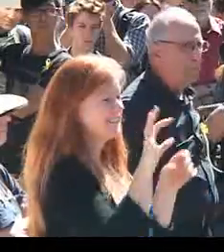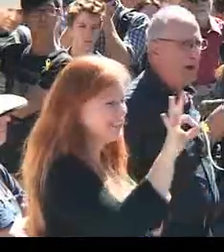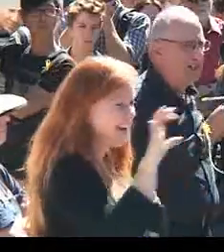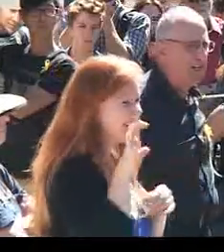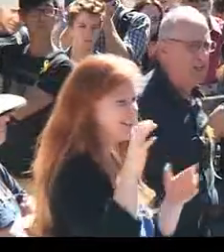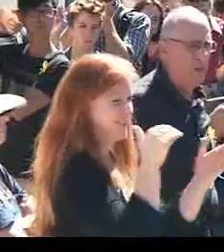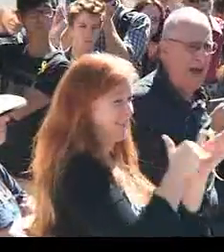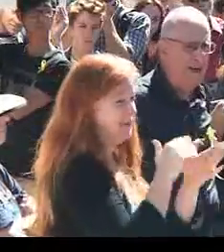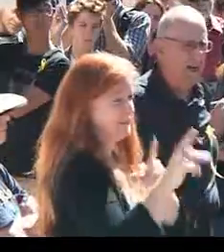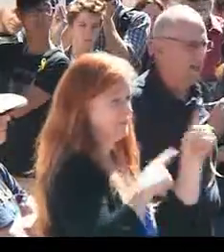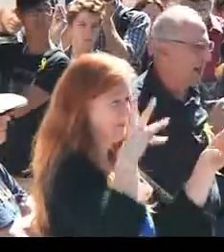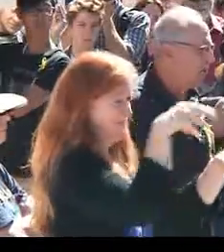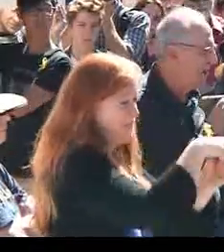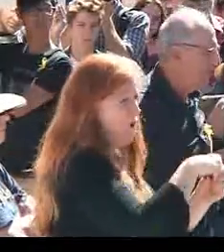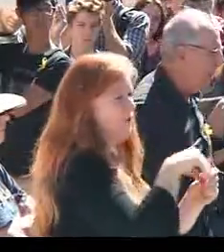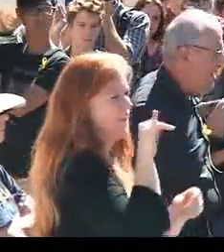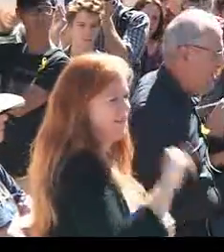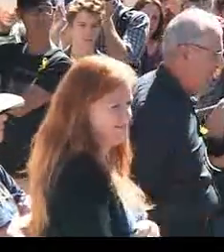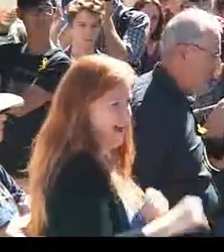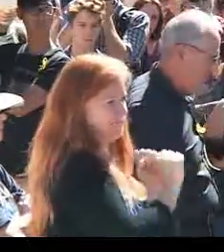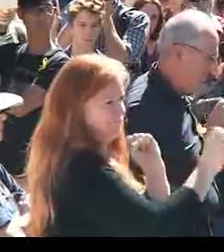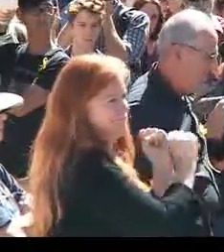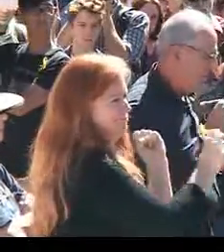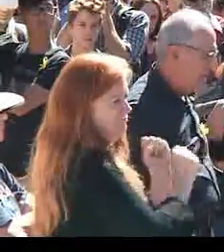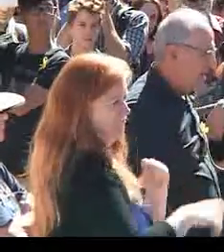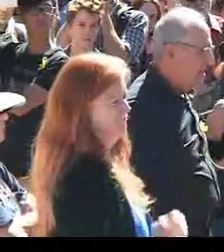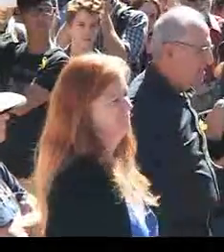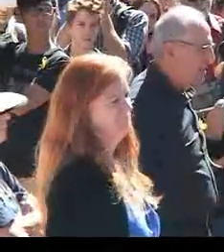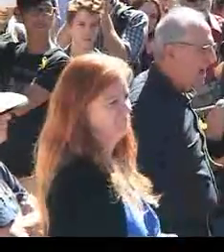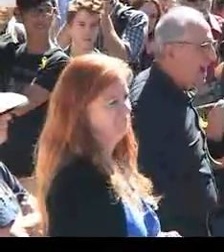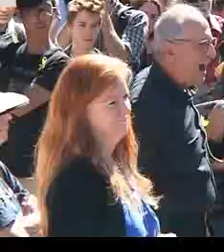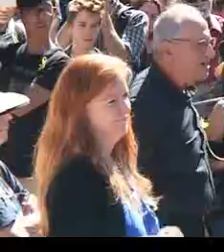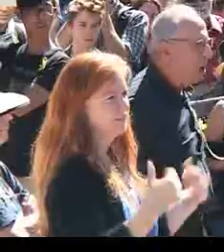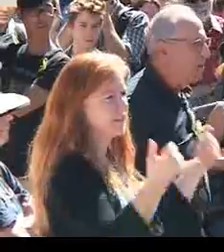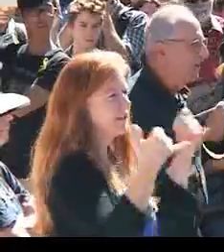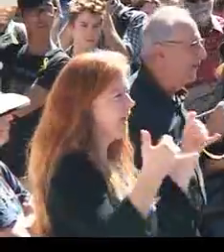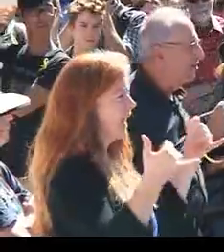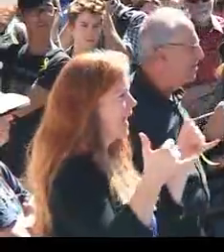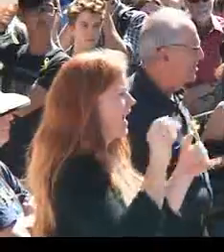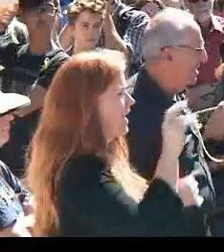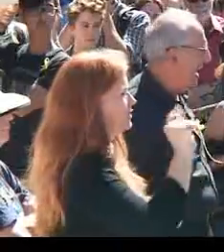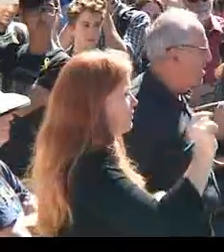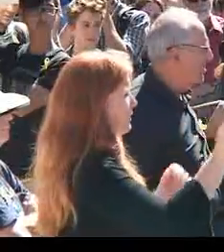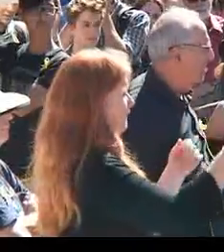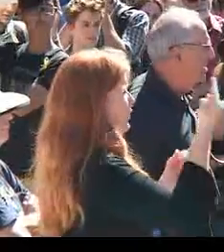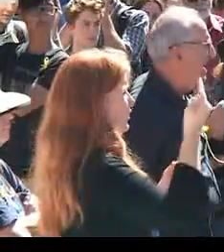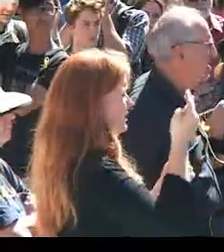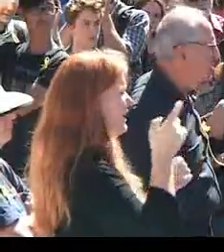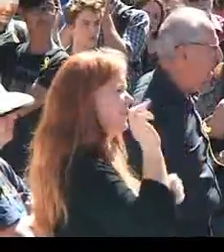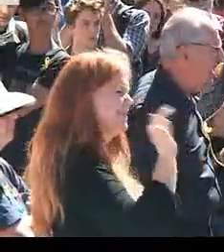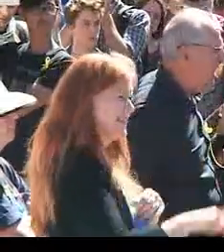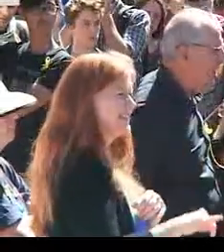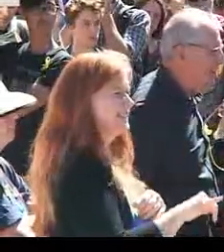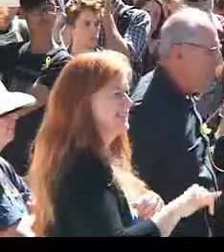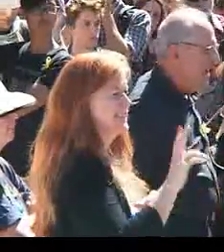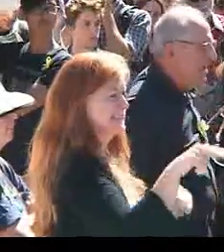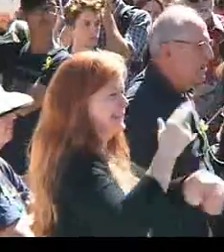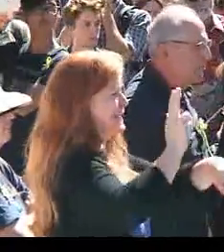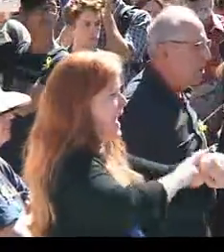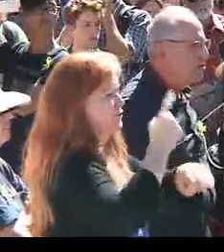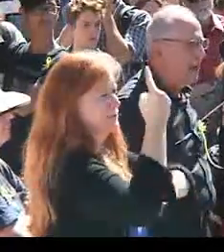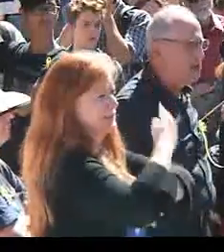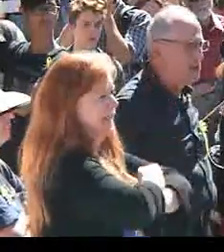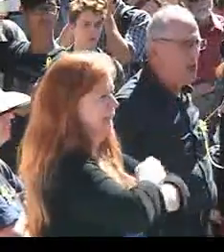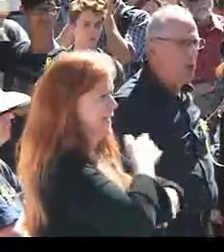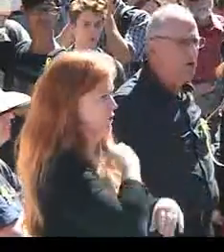people participated in that referendum. Today, October 1st, is a national day in China, and